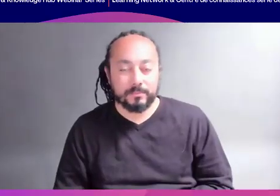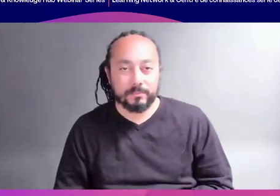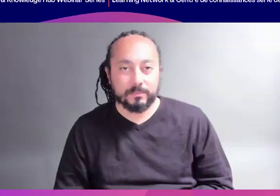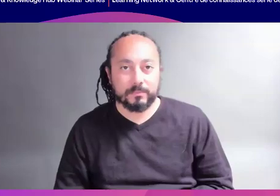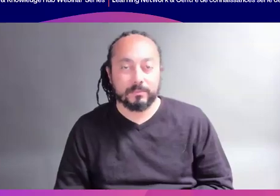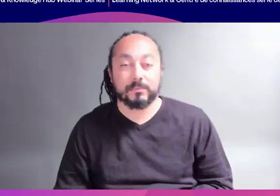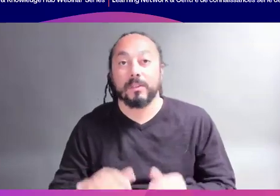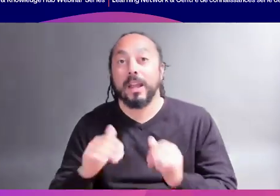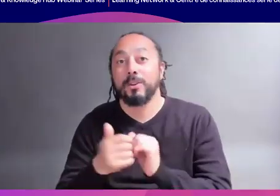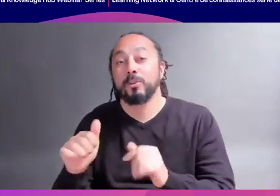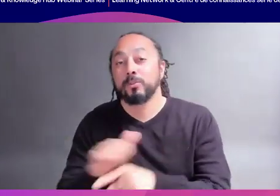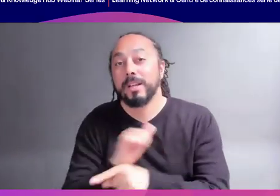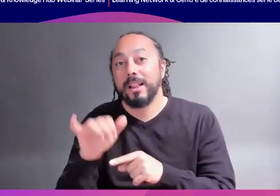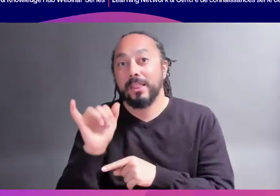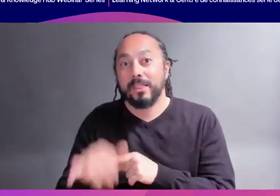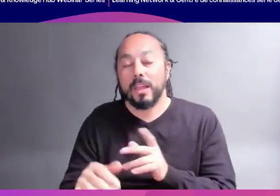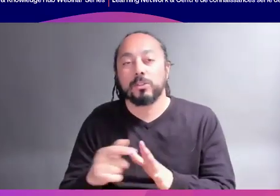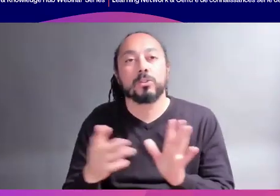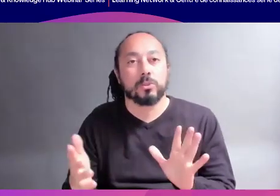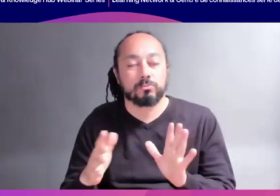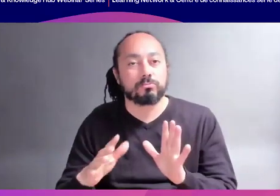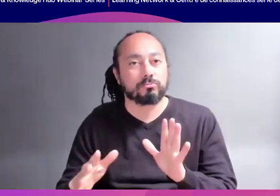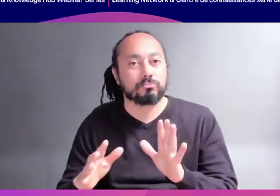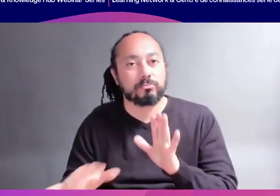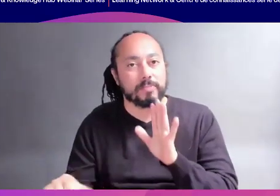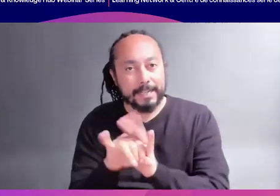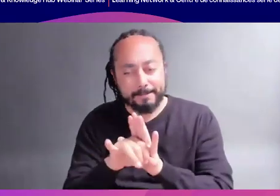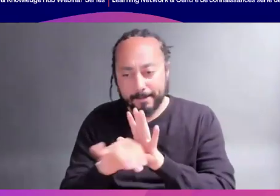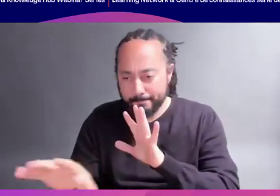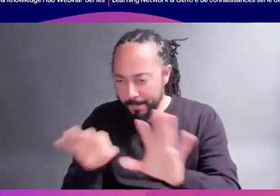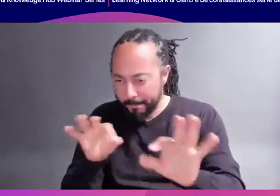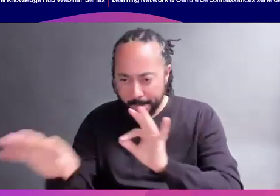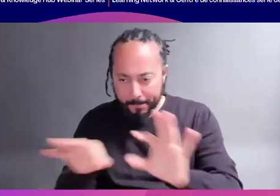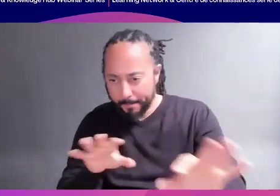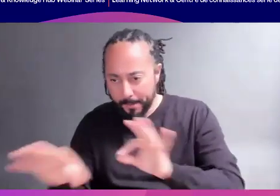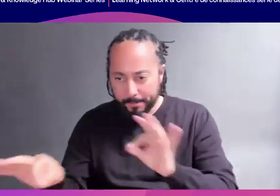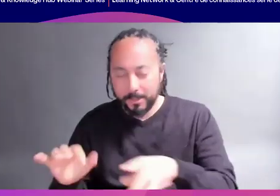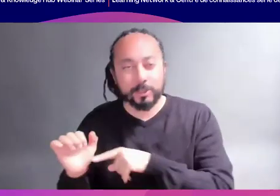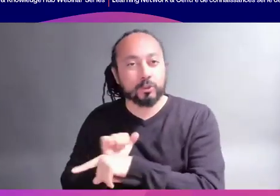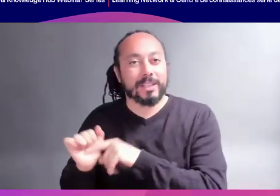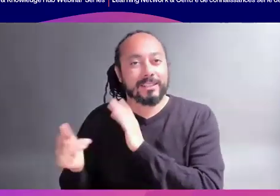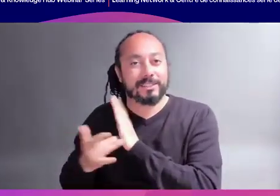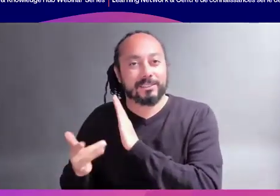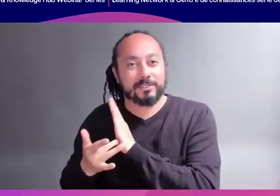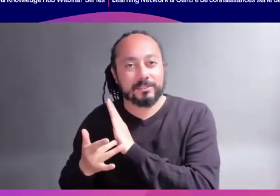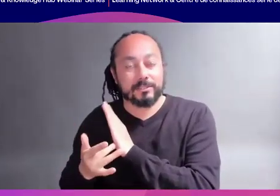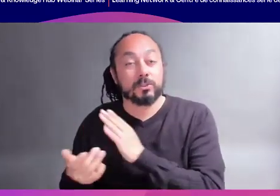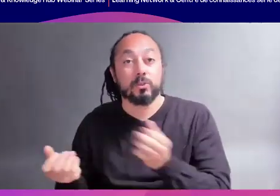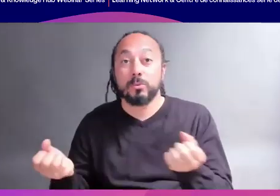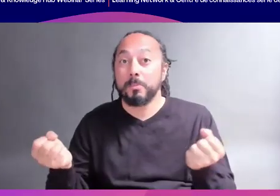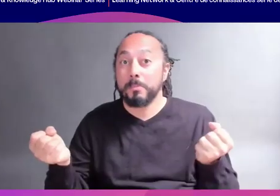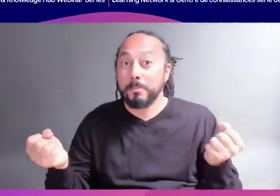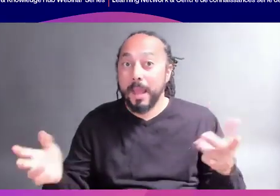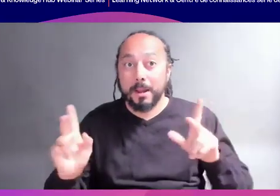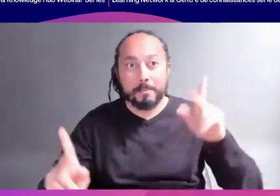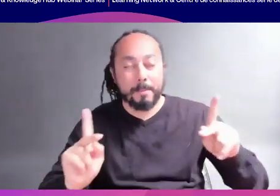that algorithm to be able to detect those things? And I think there's a lot of different examples of how folks are exploring this area